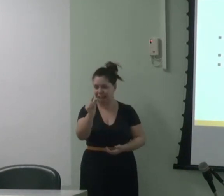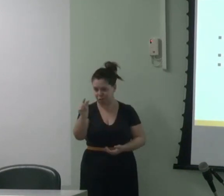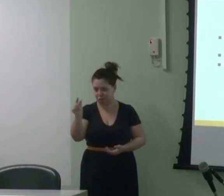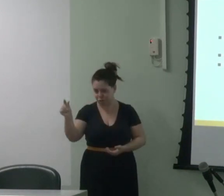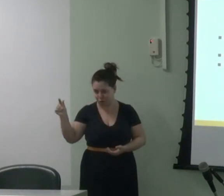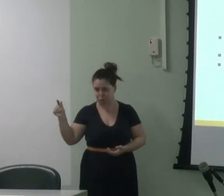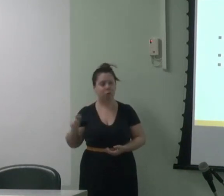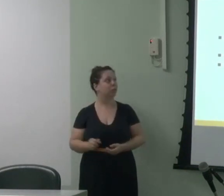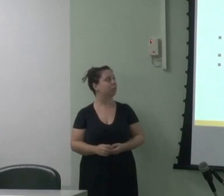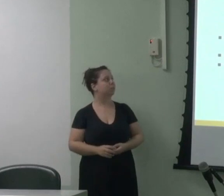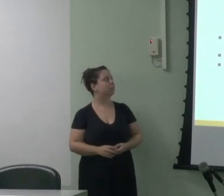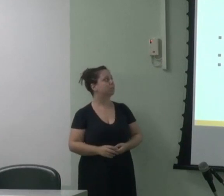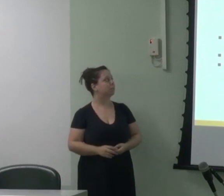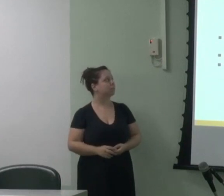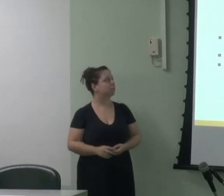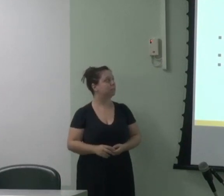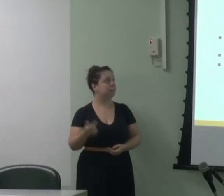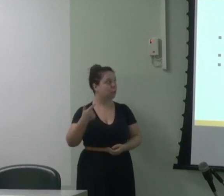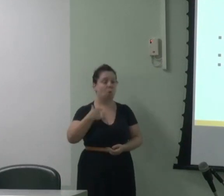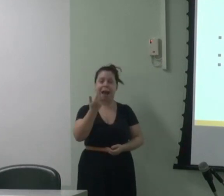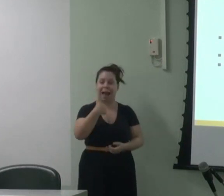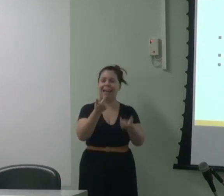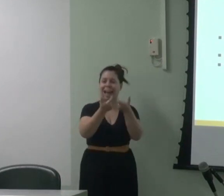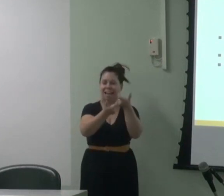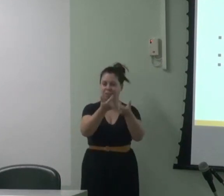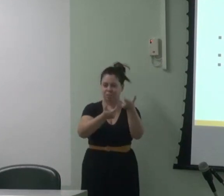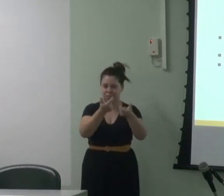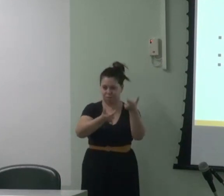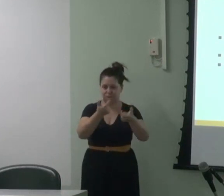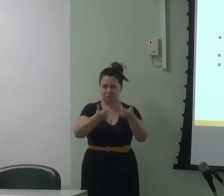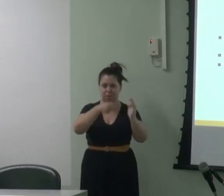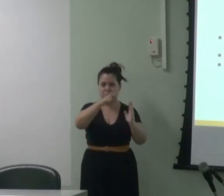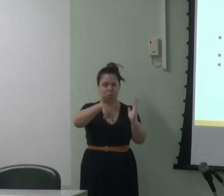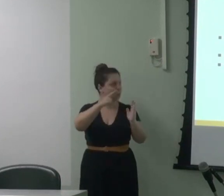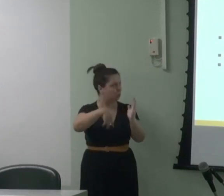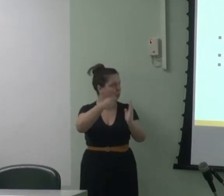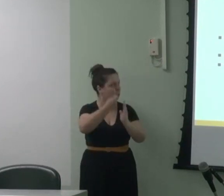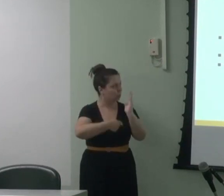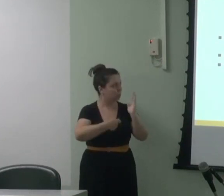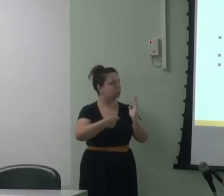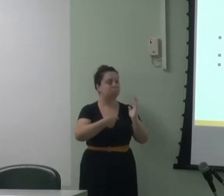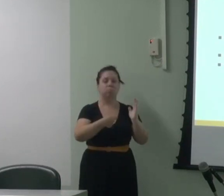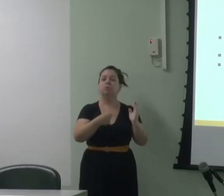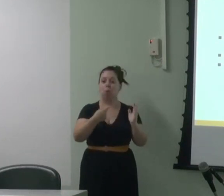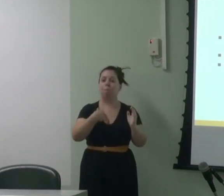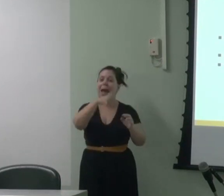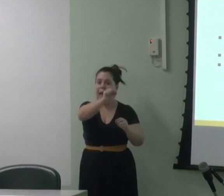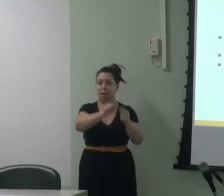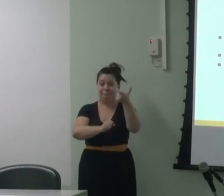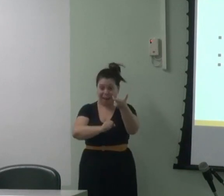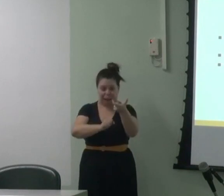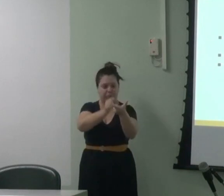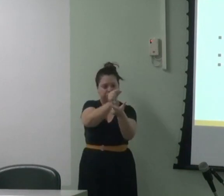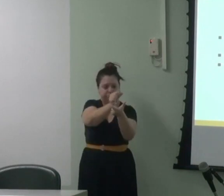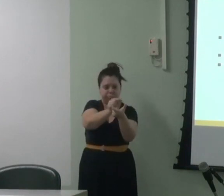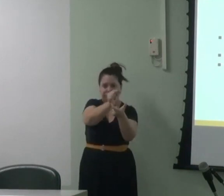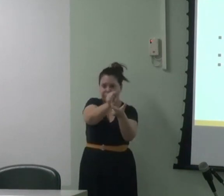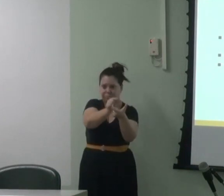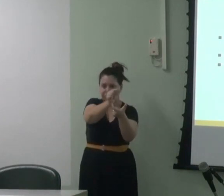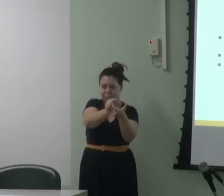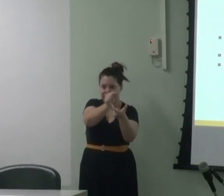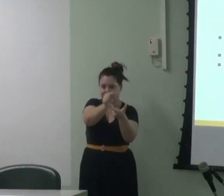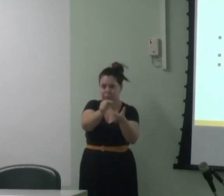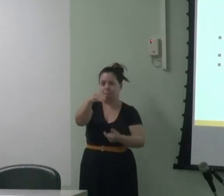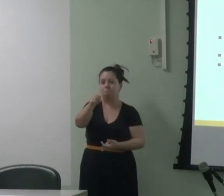of lexical resources that contain words segmented into morphemes, covering